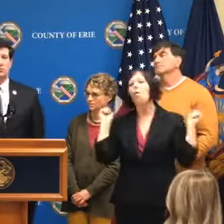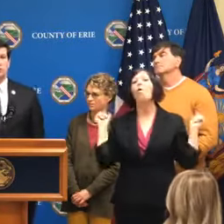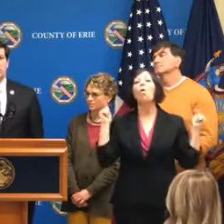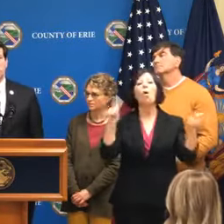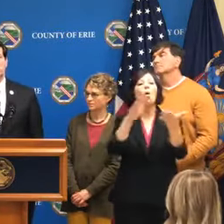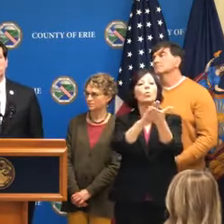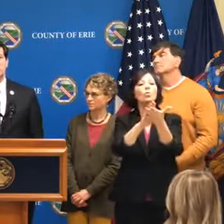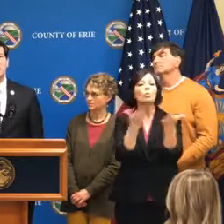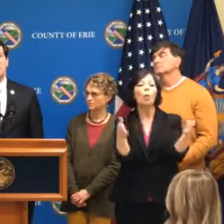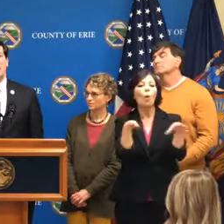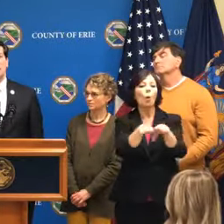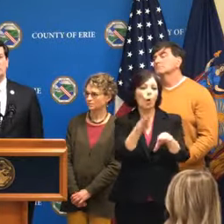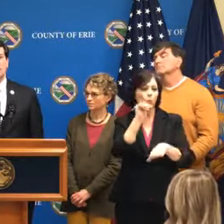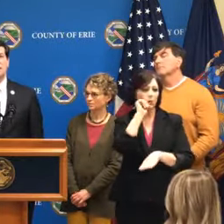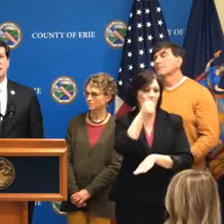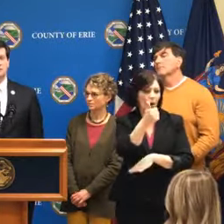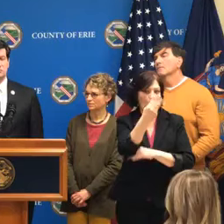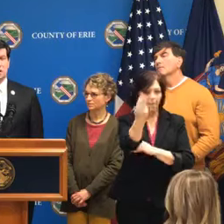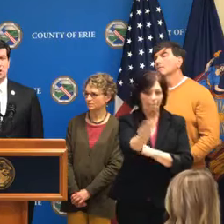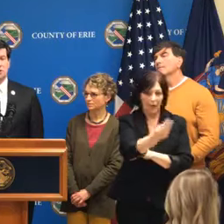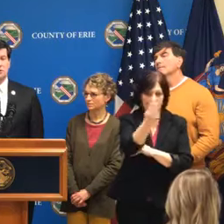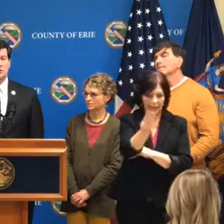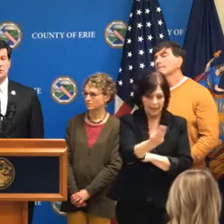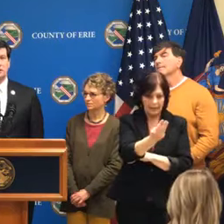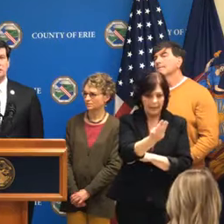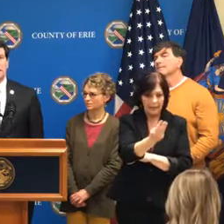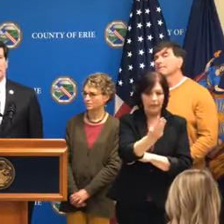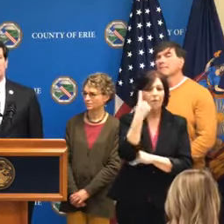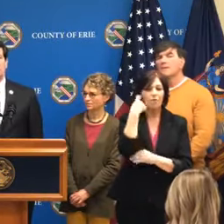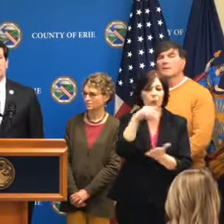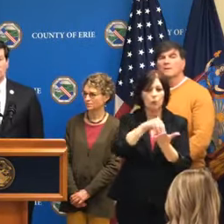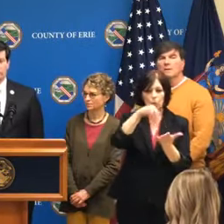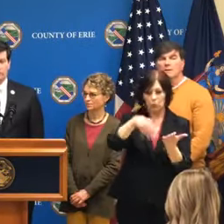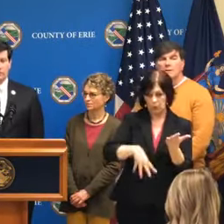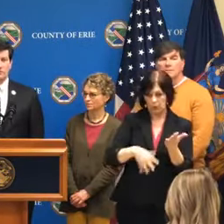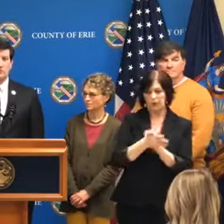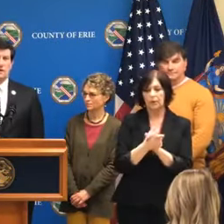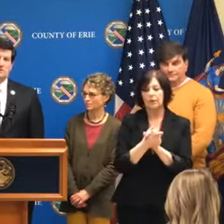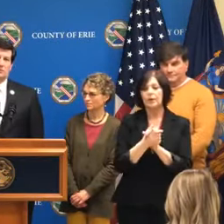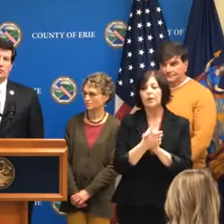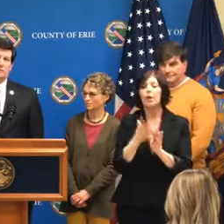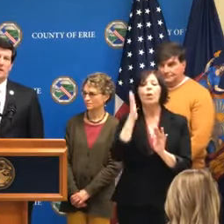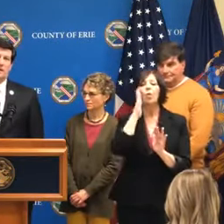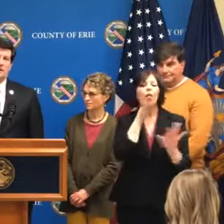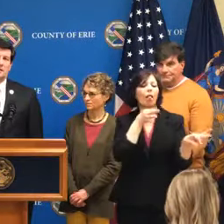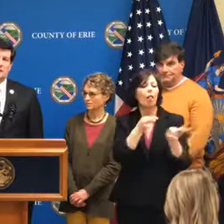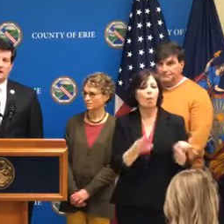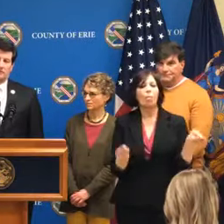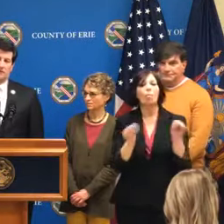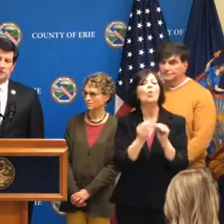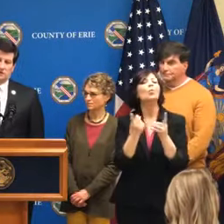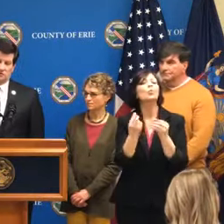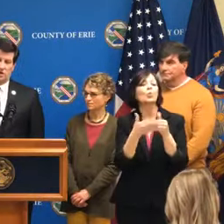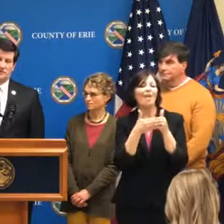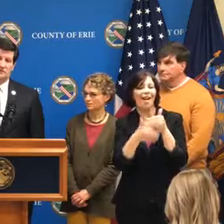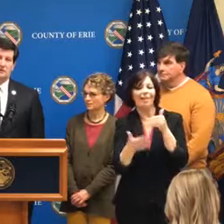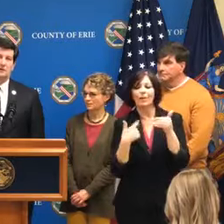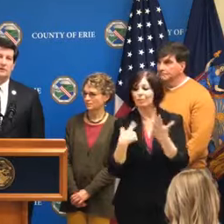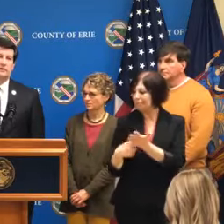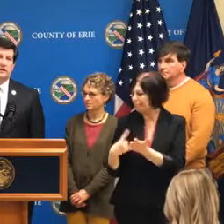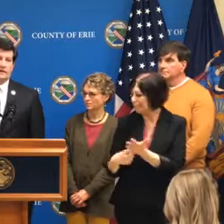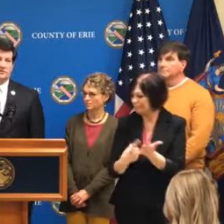schools will be closed on Monday, tomorrow, and further direction will be made after we